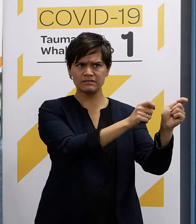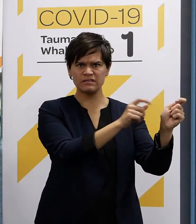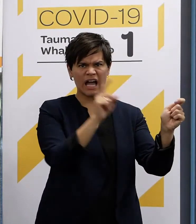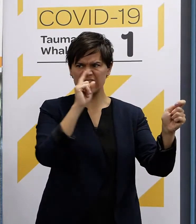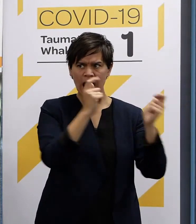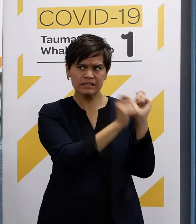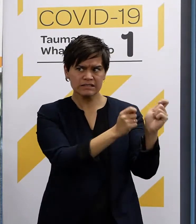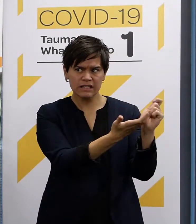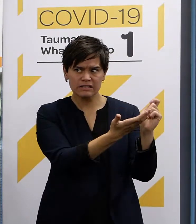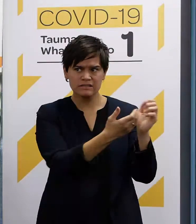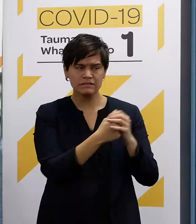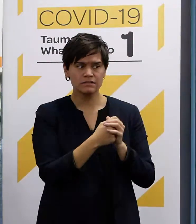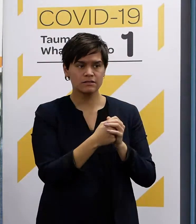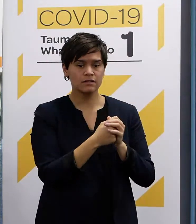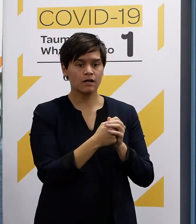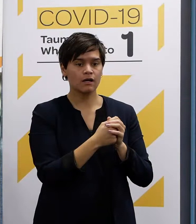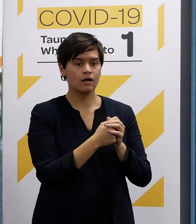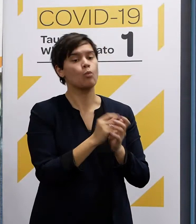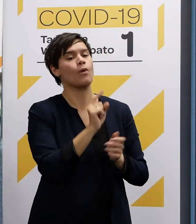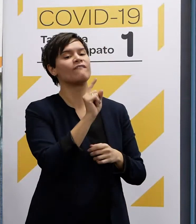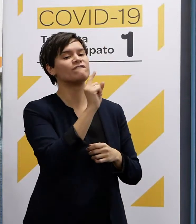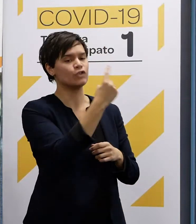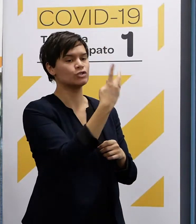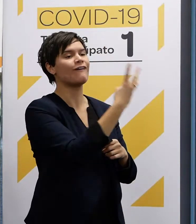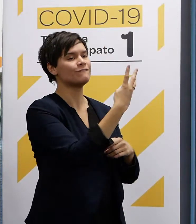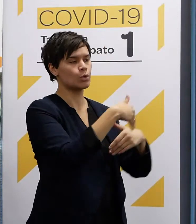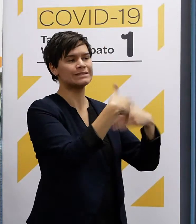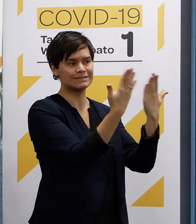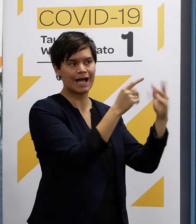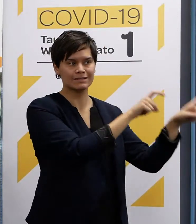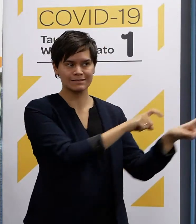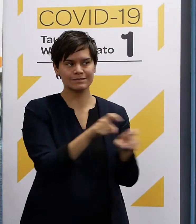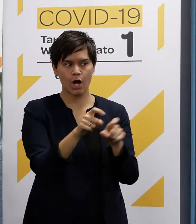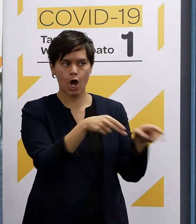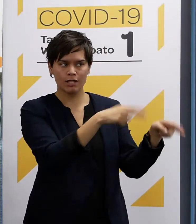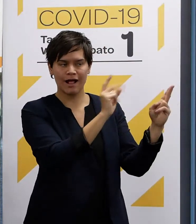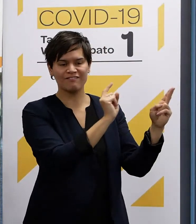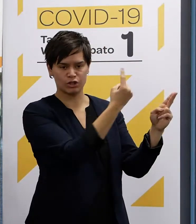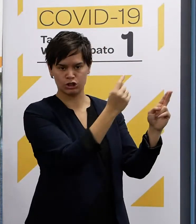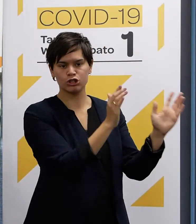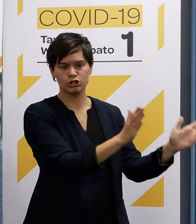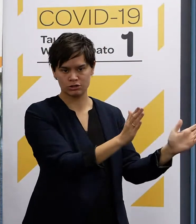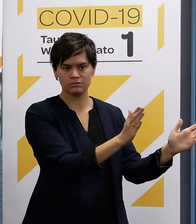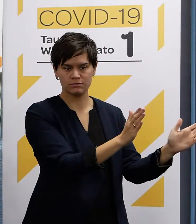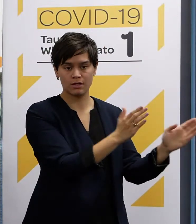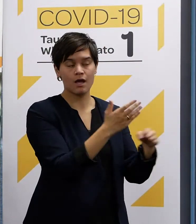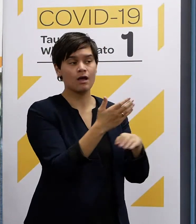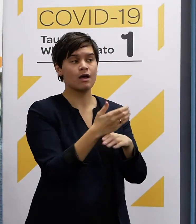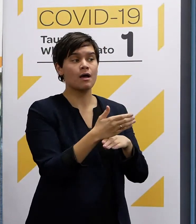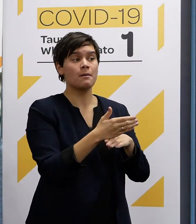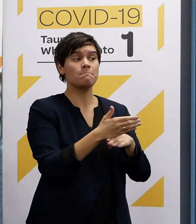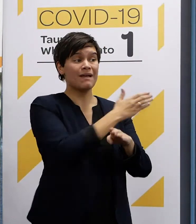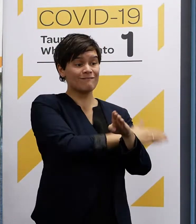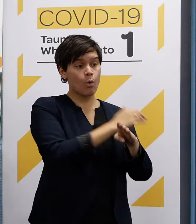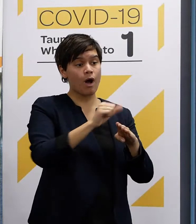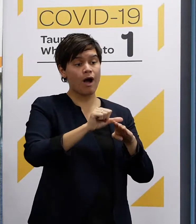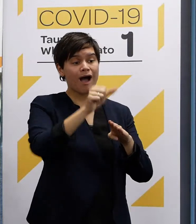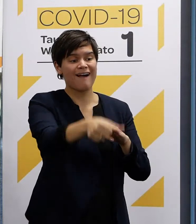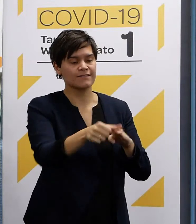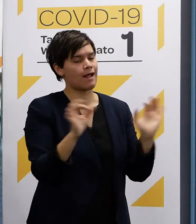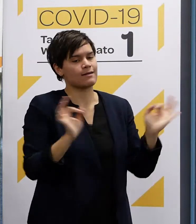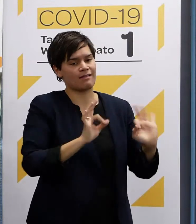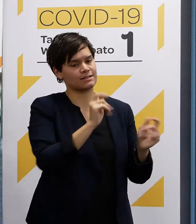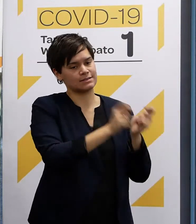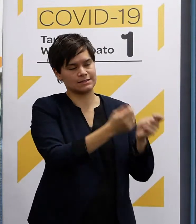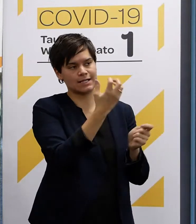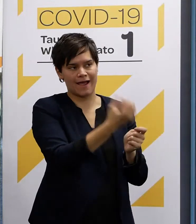them out having completed their 14 days of managed isolation. They didn't have a test before they left or subsequently. Of course, we have now introduced